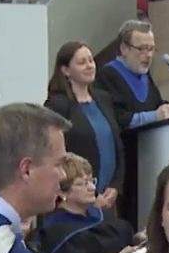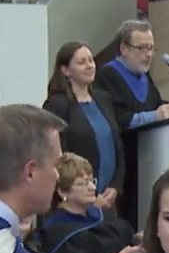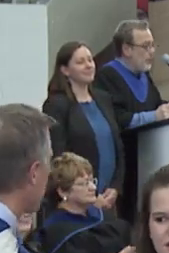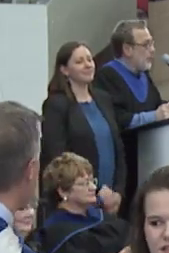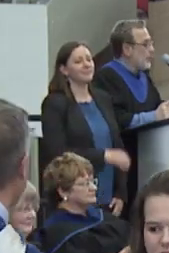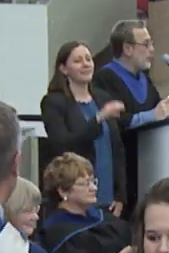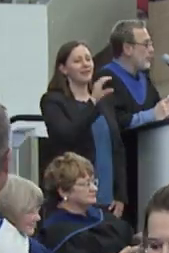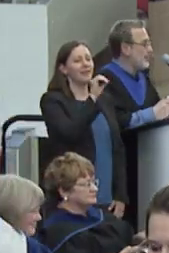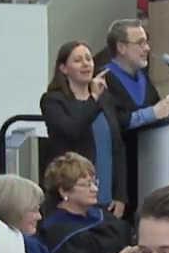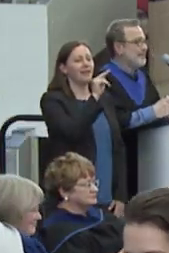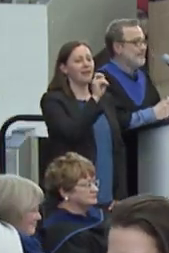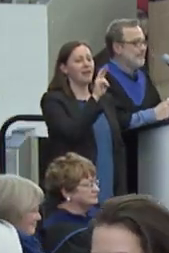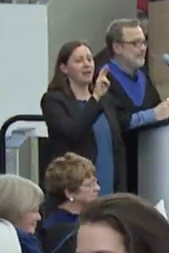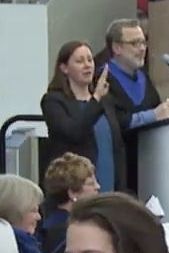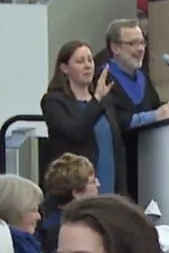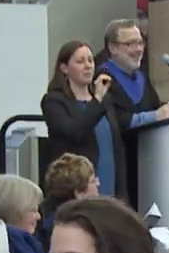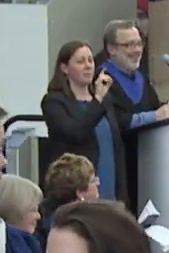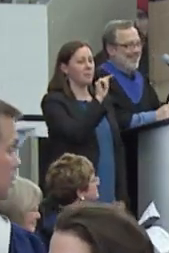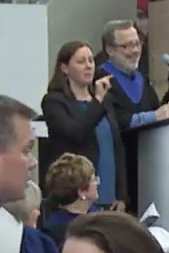Connor Booth.